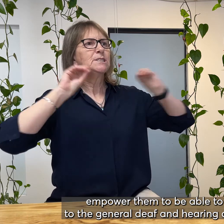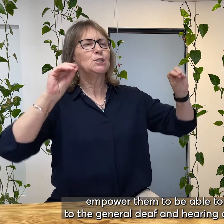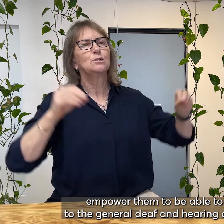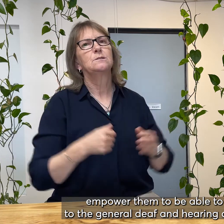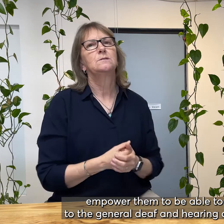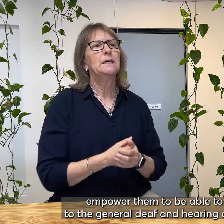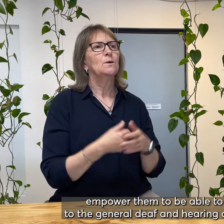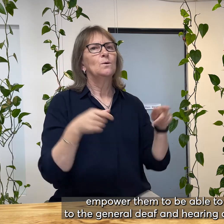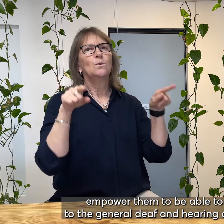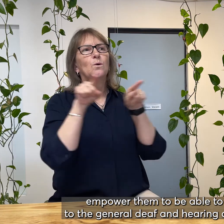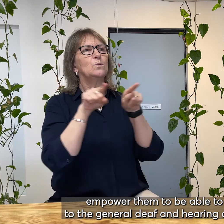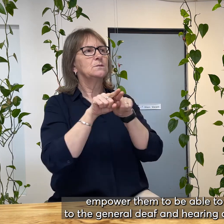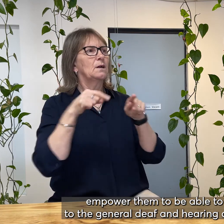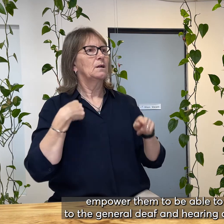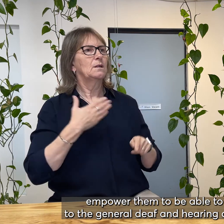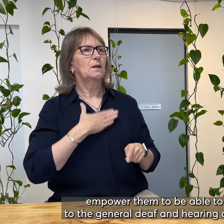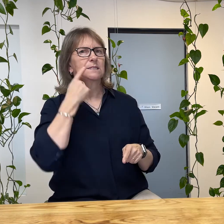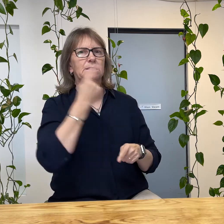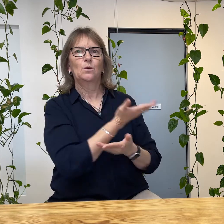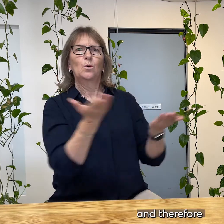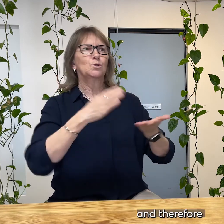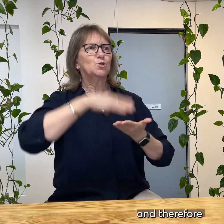to the general deaf and hearing community.